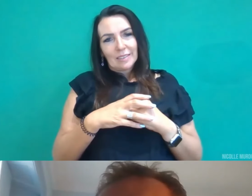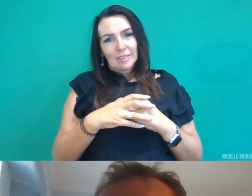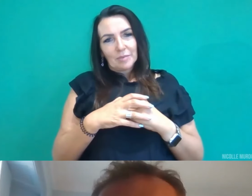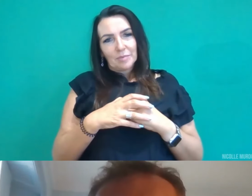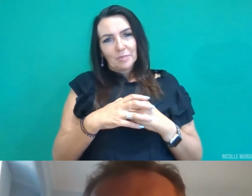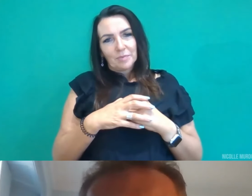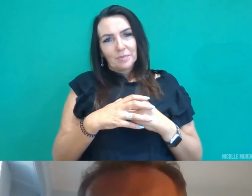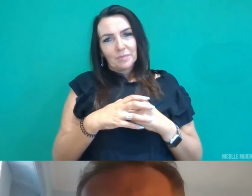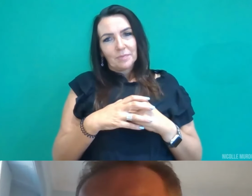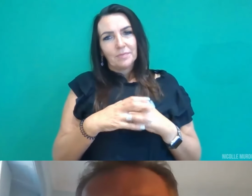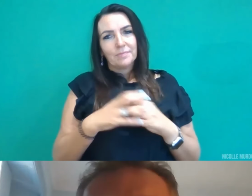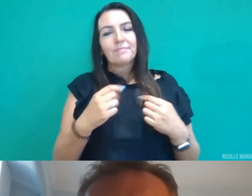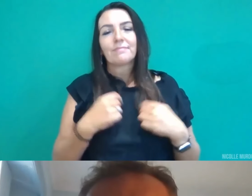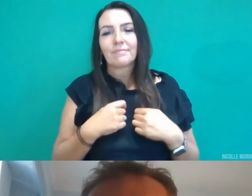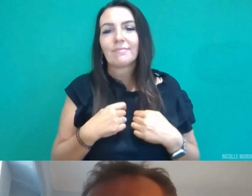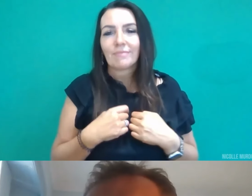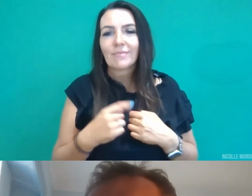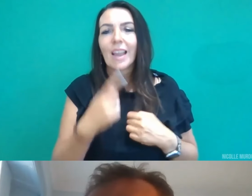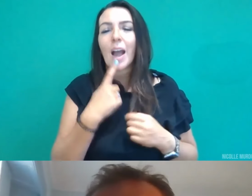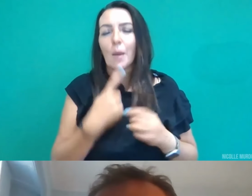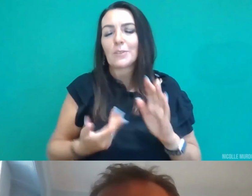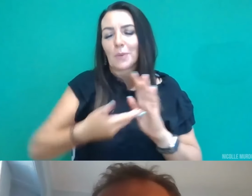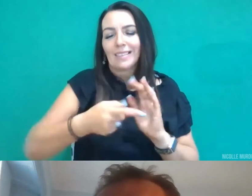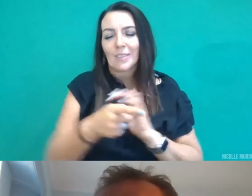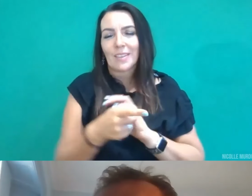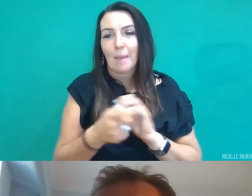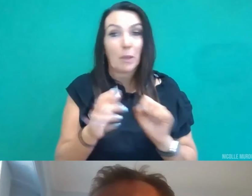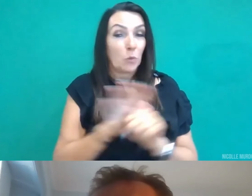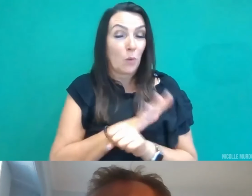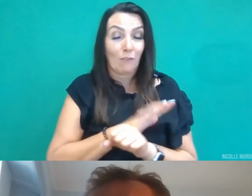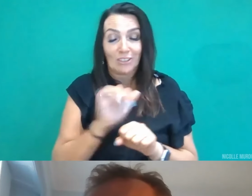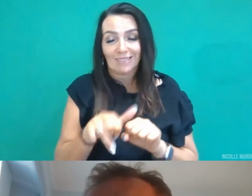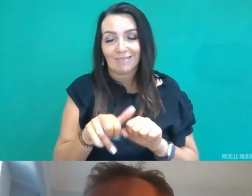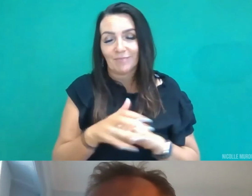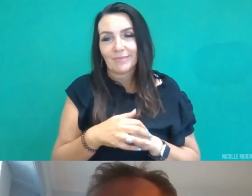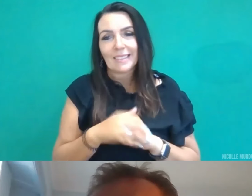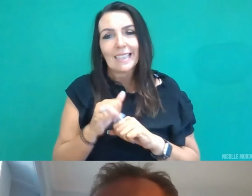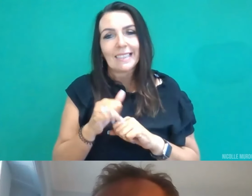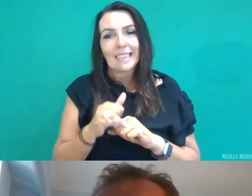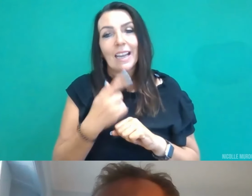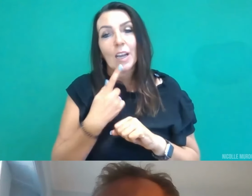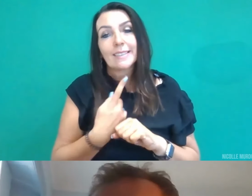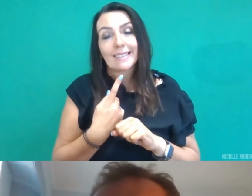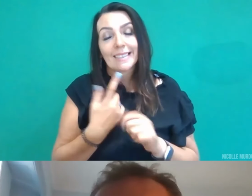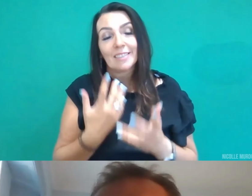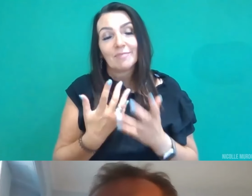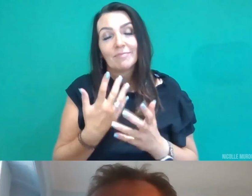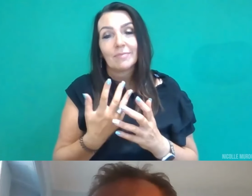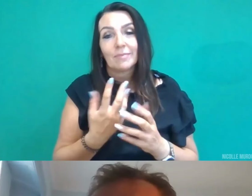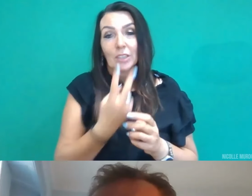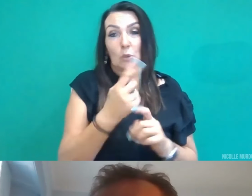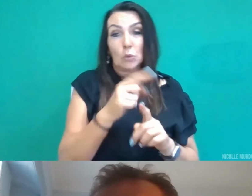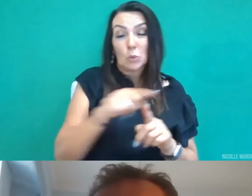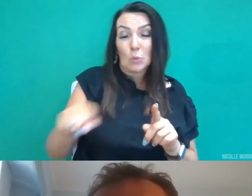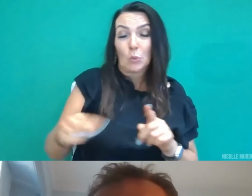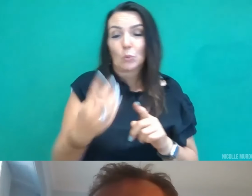I was going to pick it up, but you've covered it very well. So yeah, I'd say 2 to 4